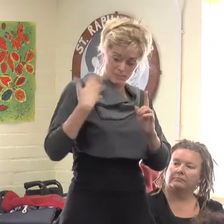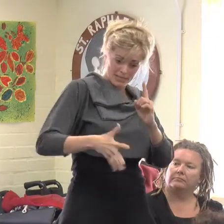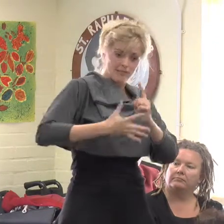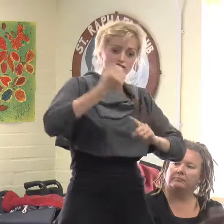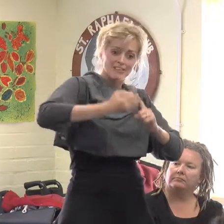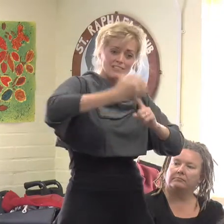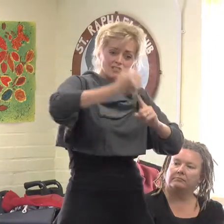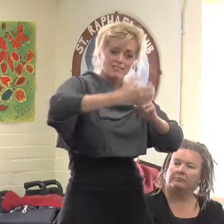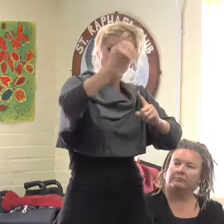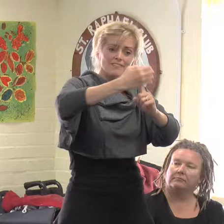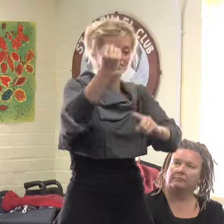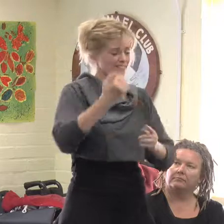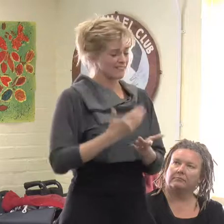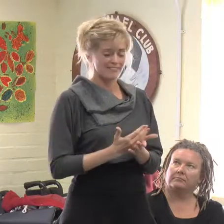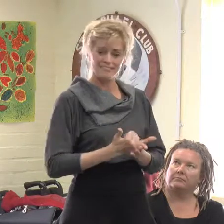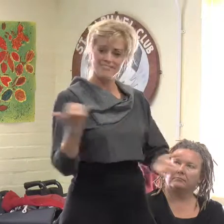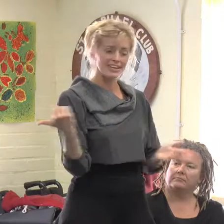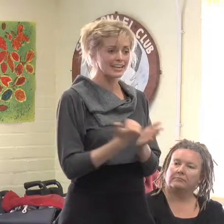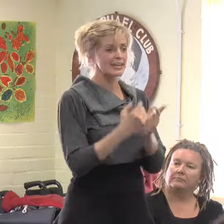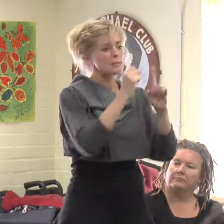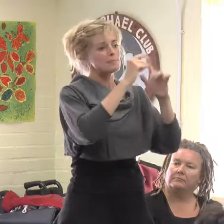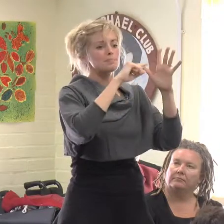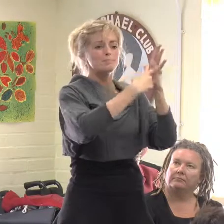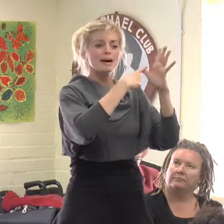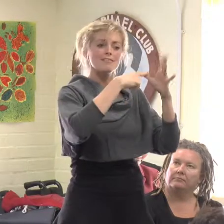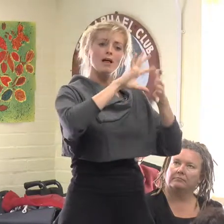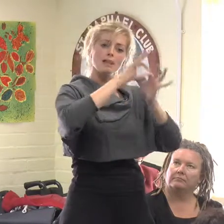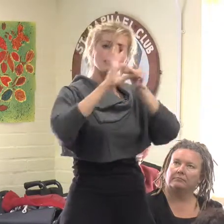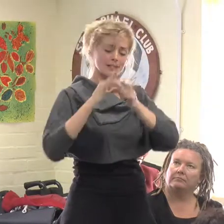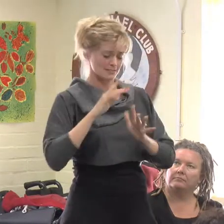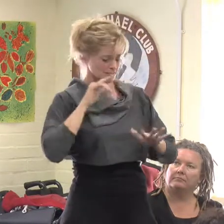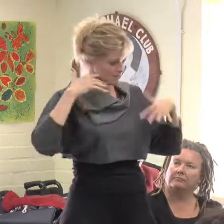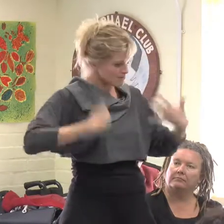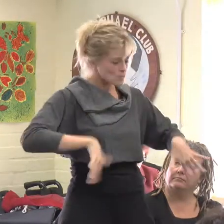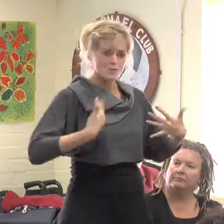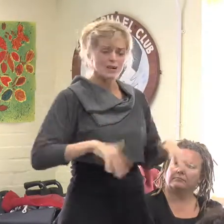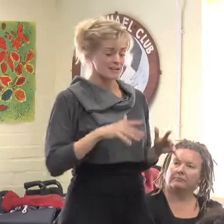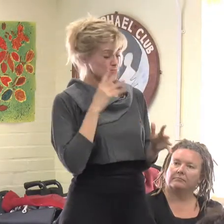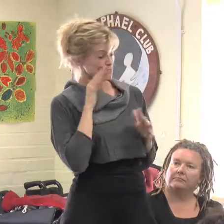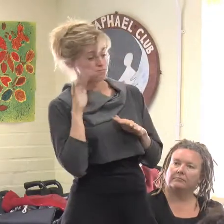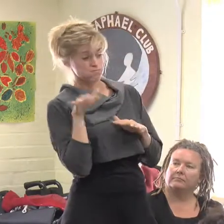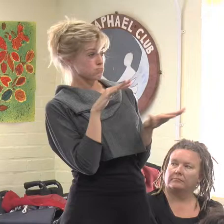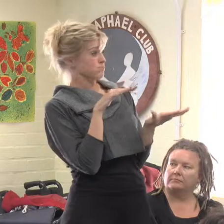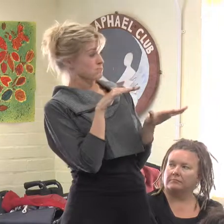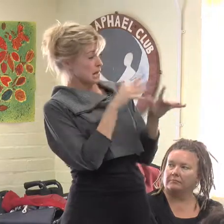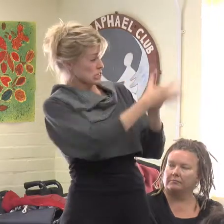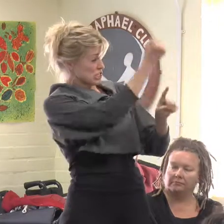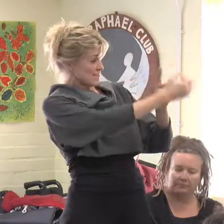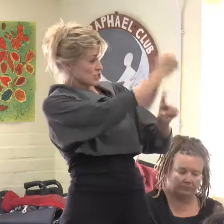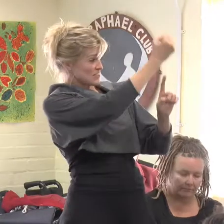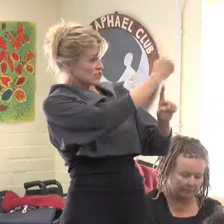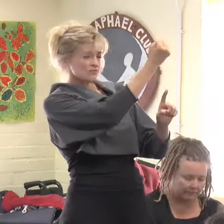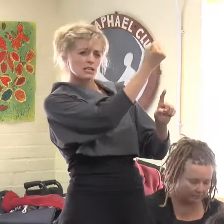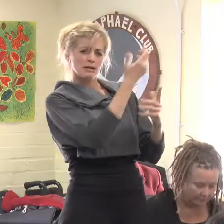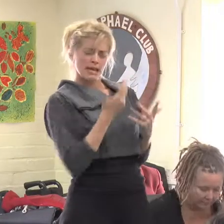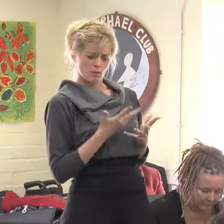years. The Paralympics, a fantastic example. And yet since then, a lot of it seems to have gone away. It seems to be just about those people who